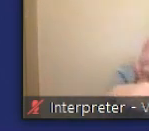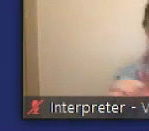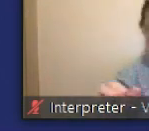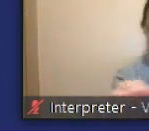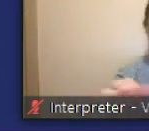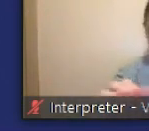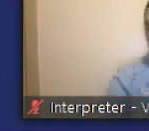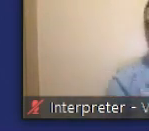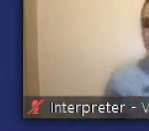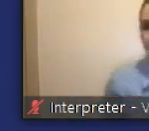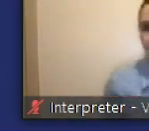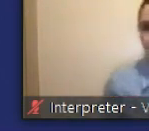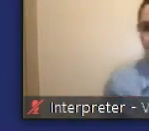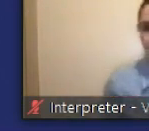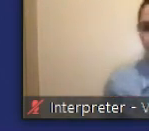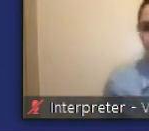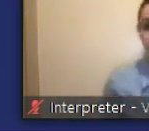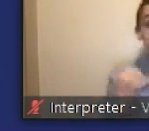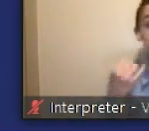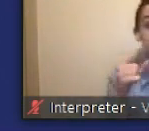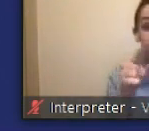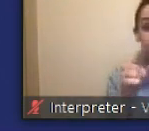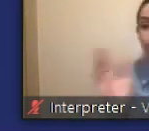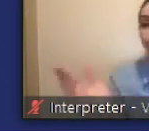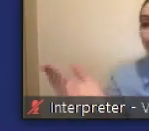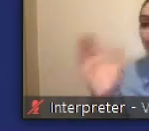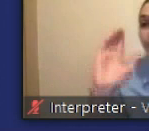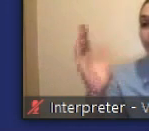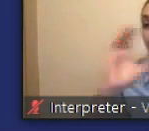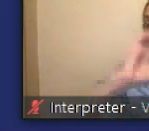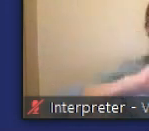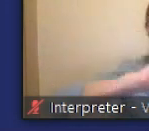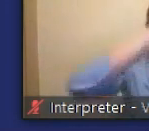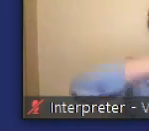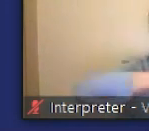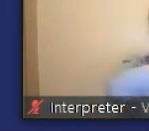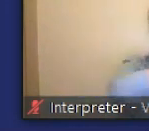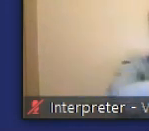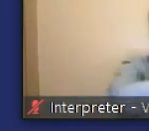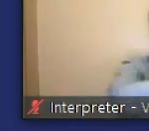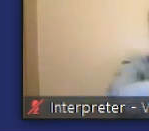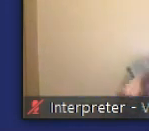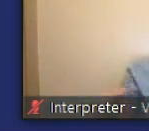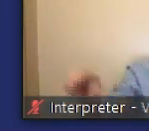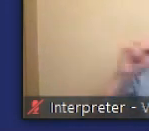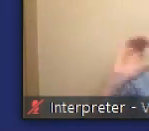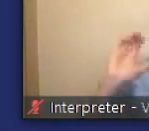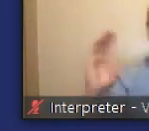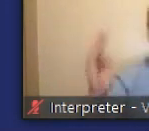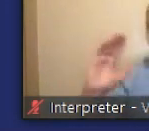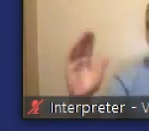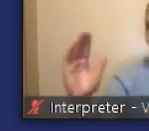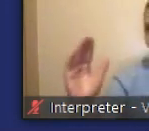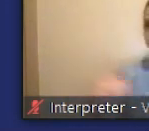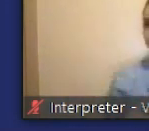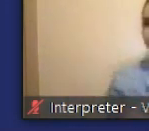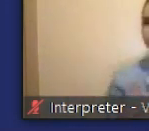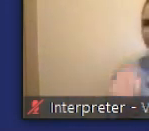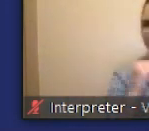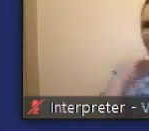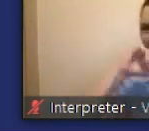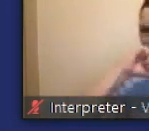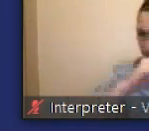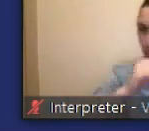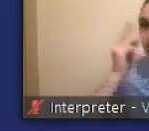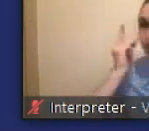Next, comparing Colorado's case rates to overall US rates right now. So as I described, we continue to see this clear downward trajectory